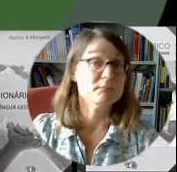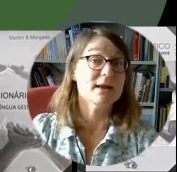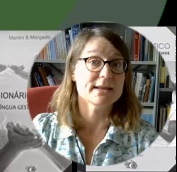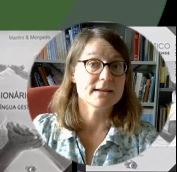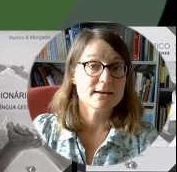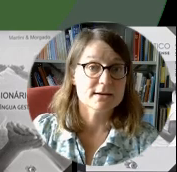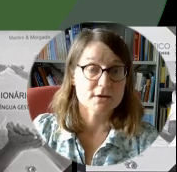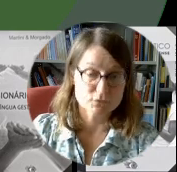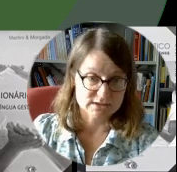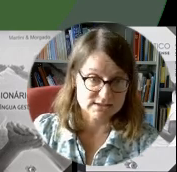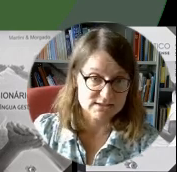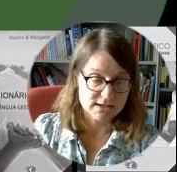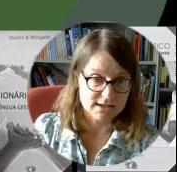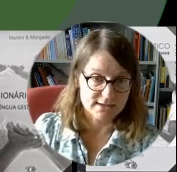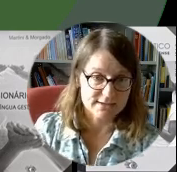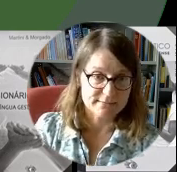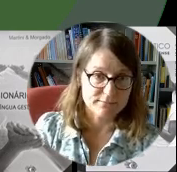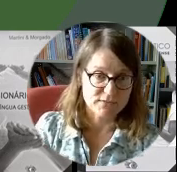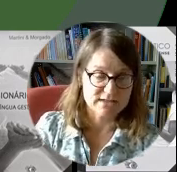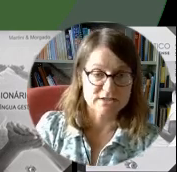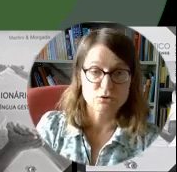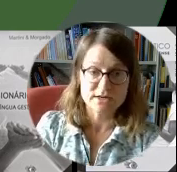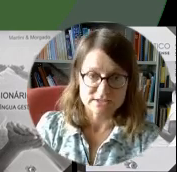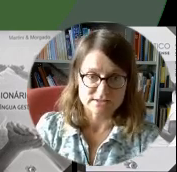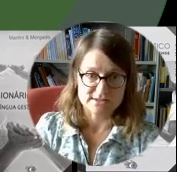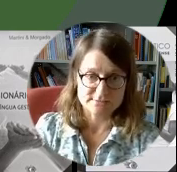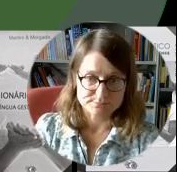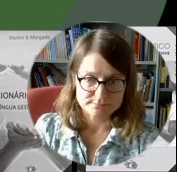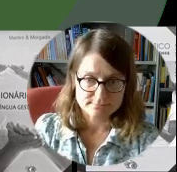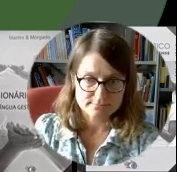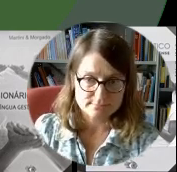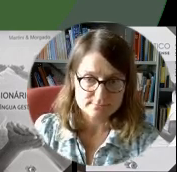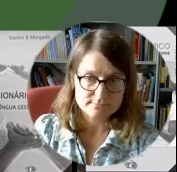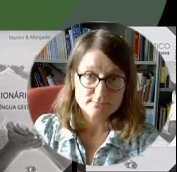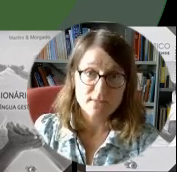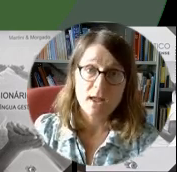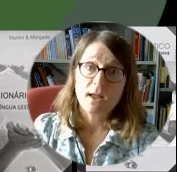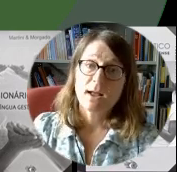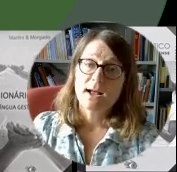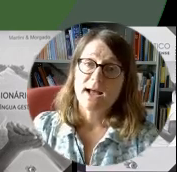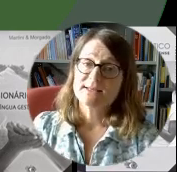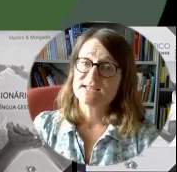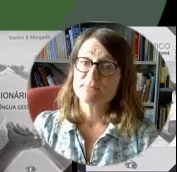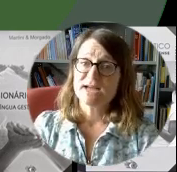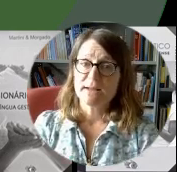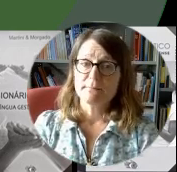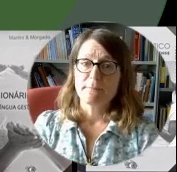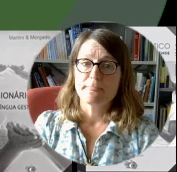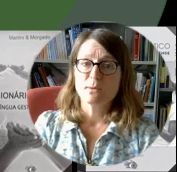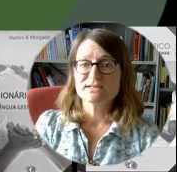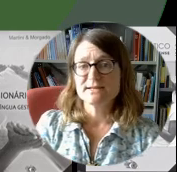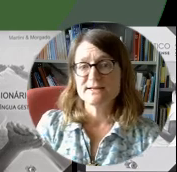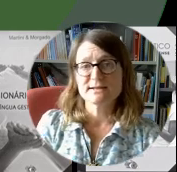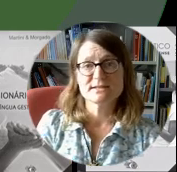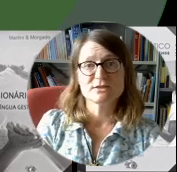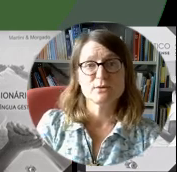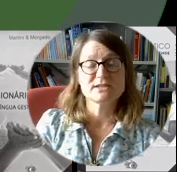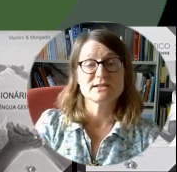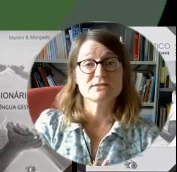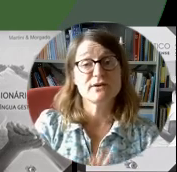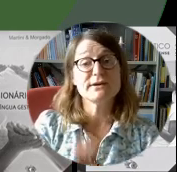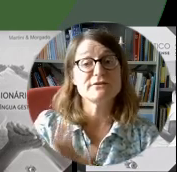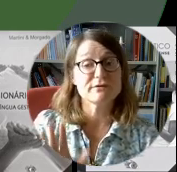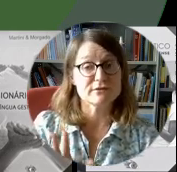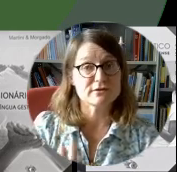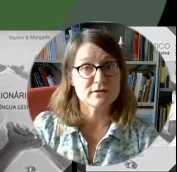happening in many countries and situations. At the same time, we see that the situation